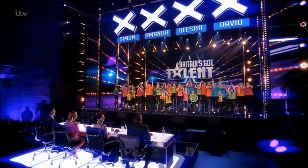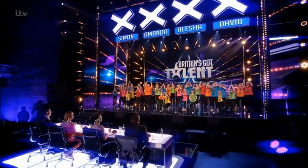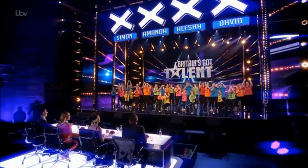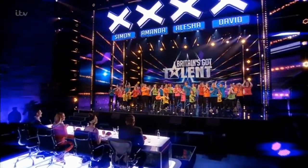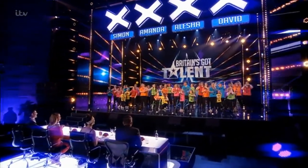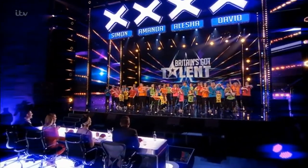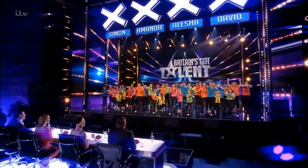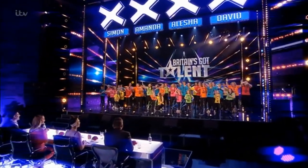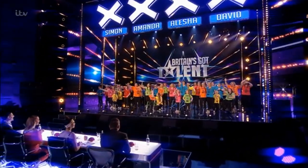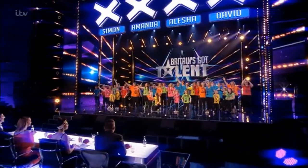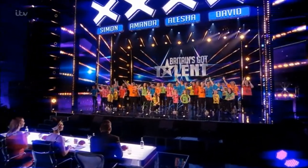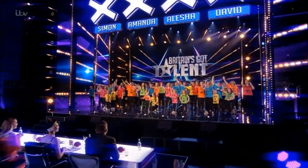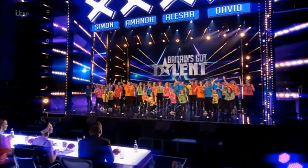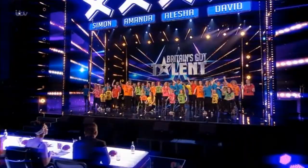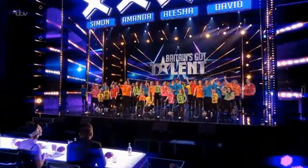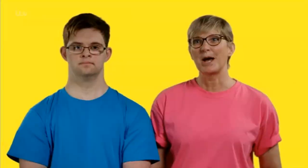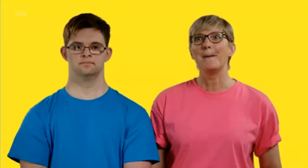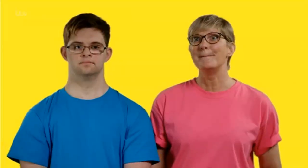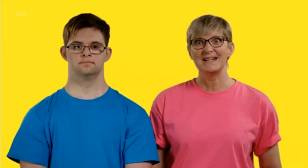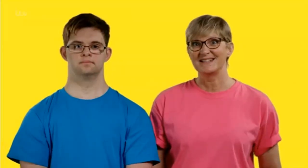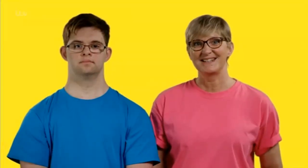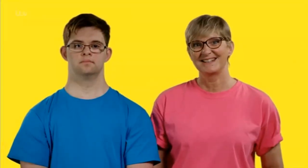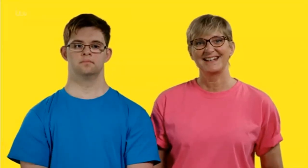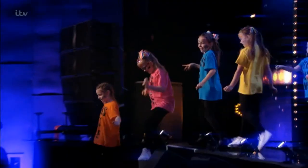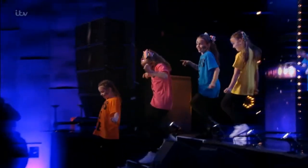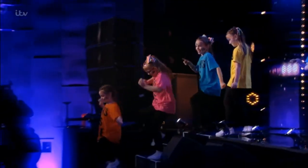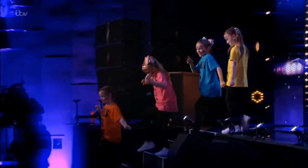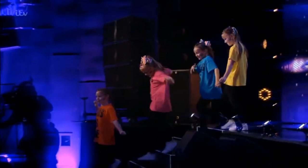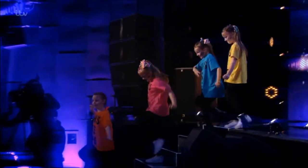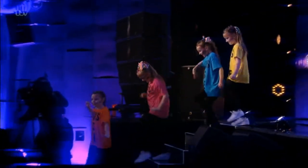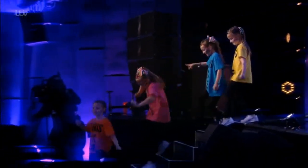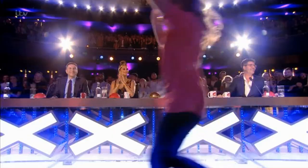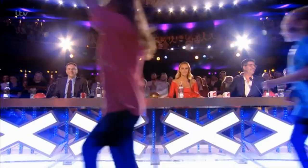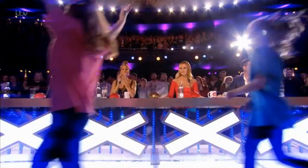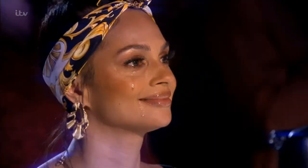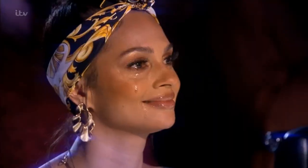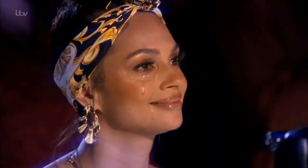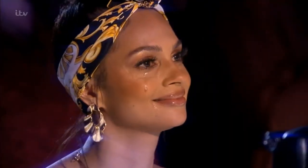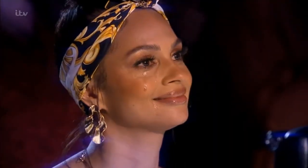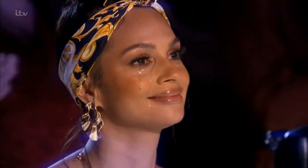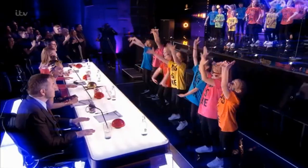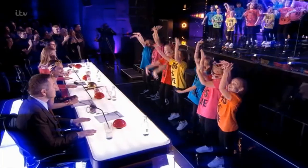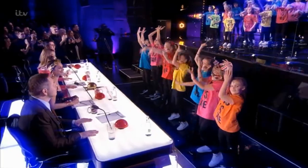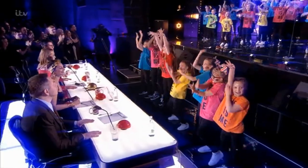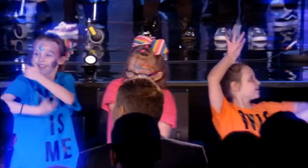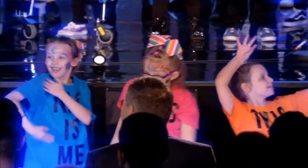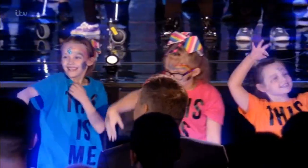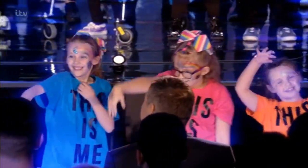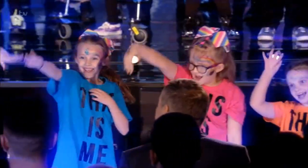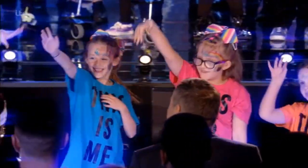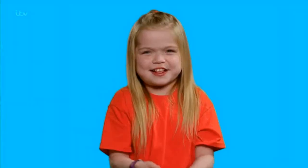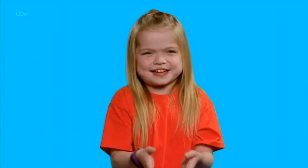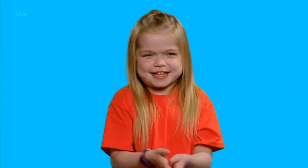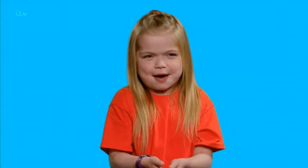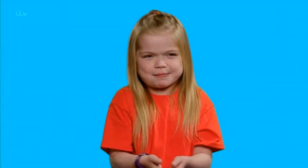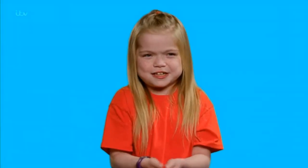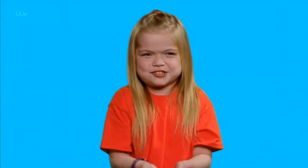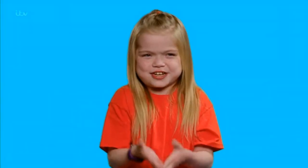Being on Britain's Got Talent was just amazing in the first place. All I heard is clapping and